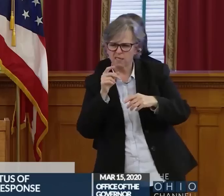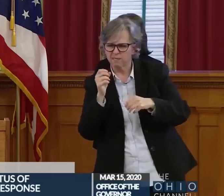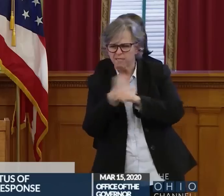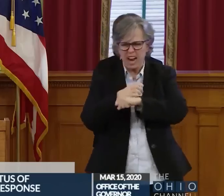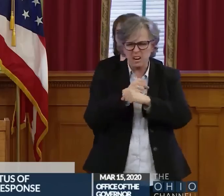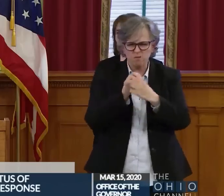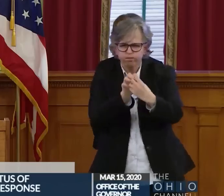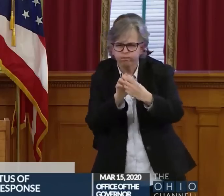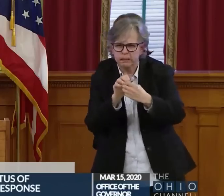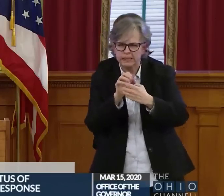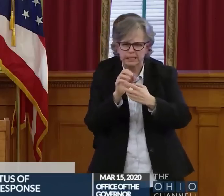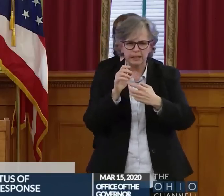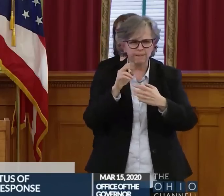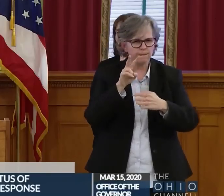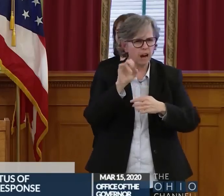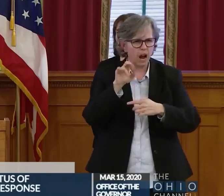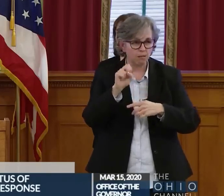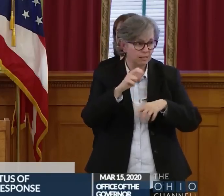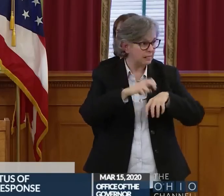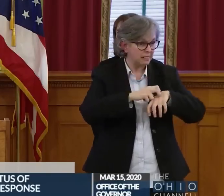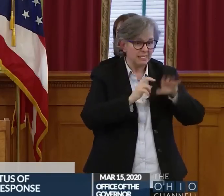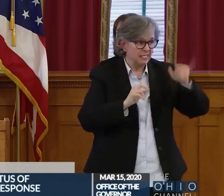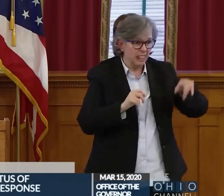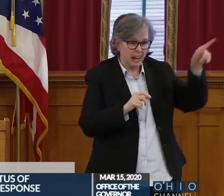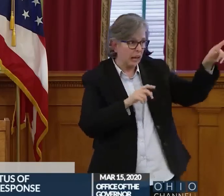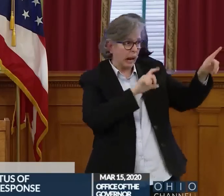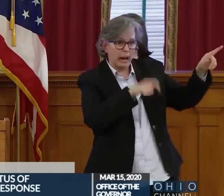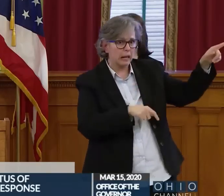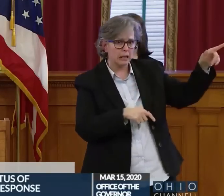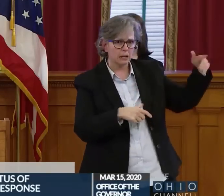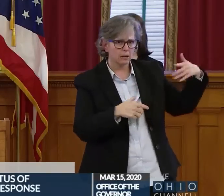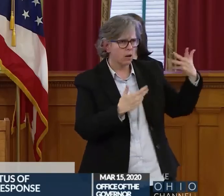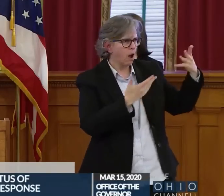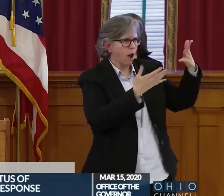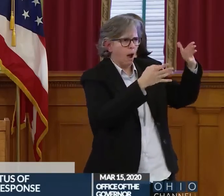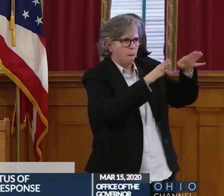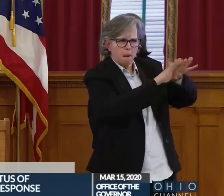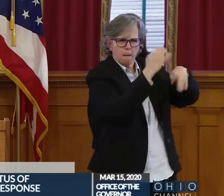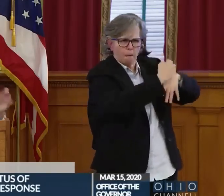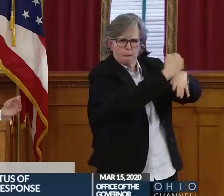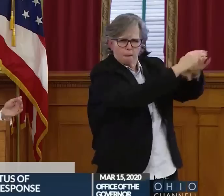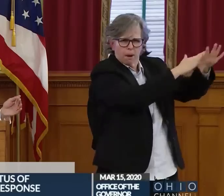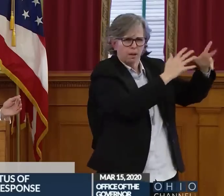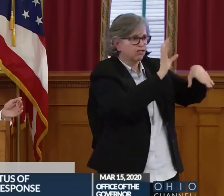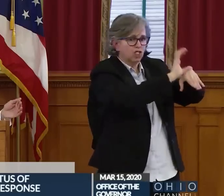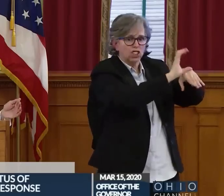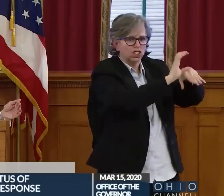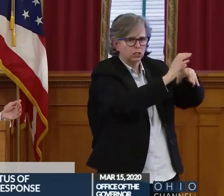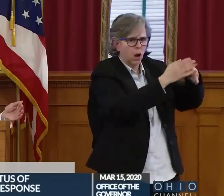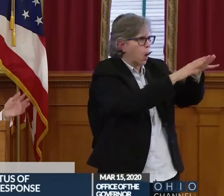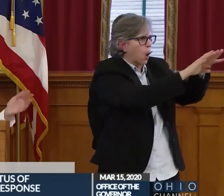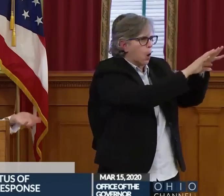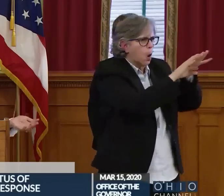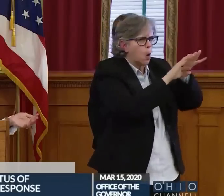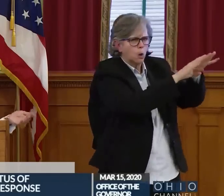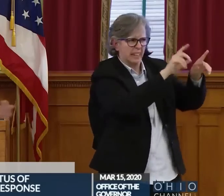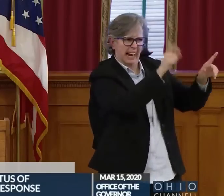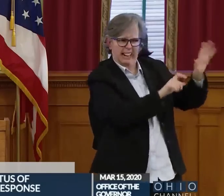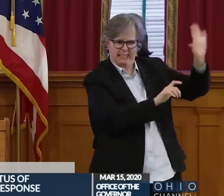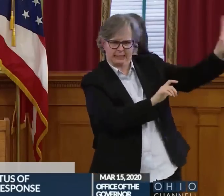Italy. Italy, the closing of churches, even for individual prayer, has never been done, even in the Black